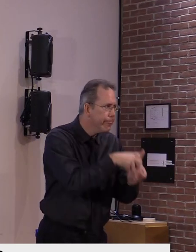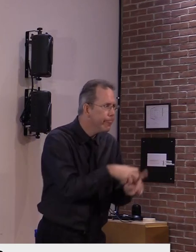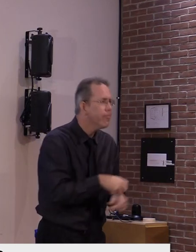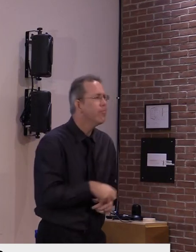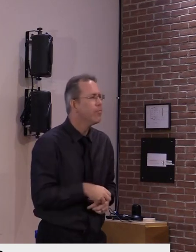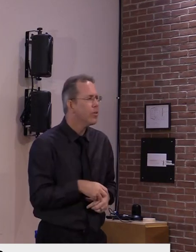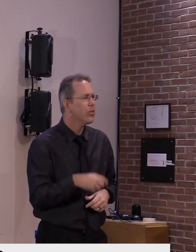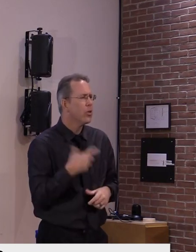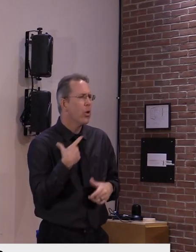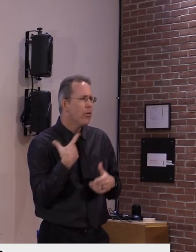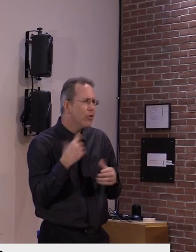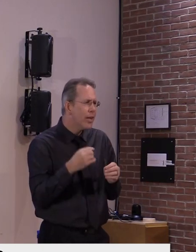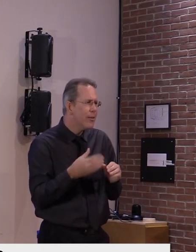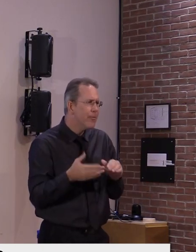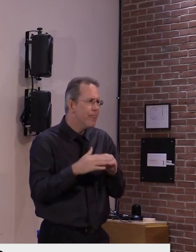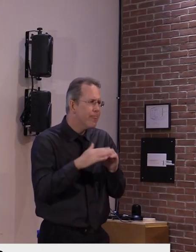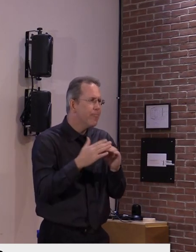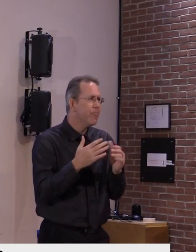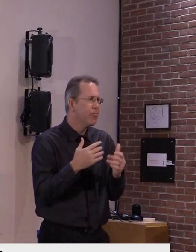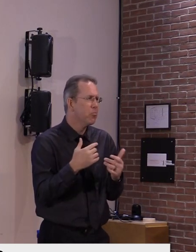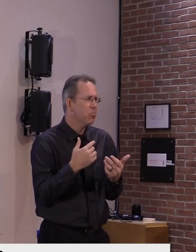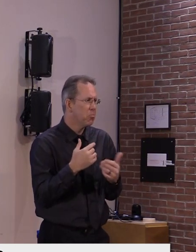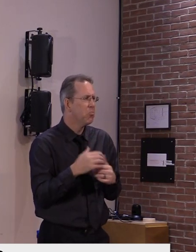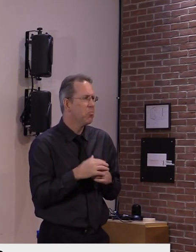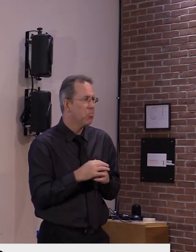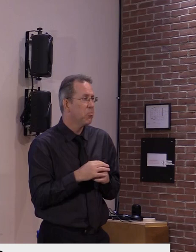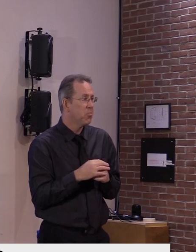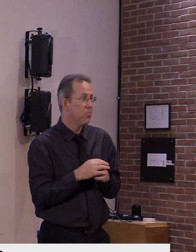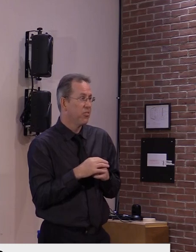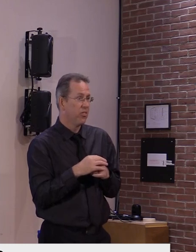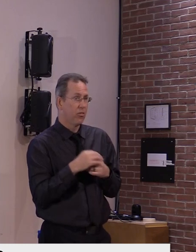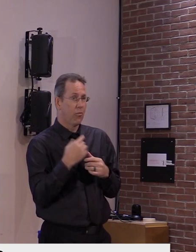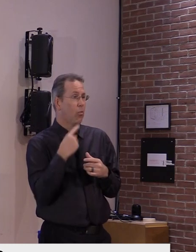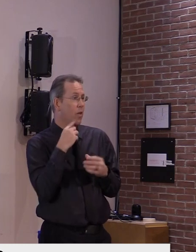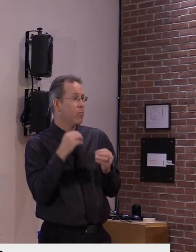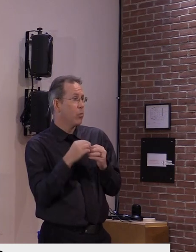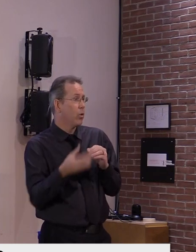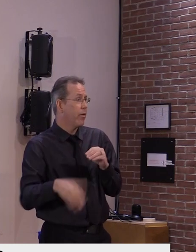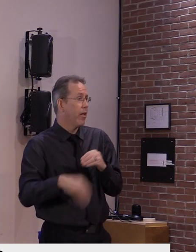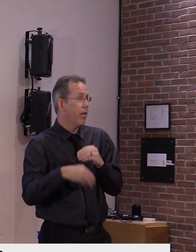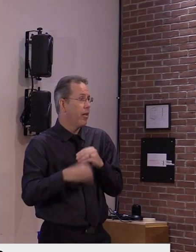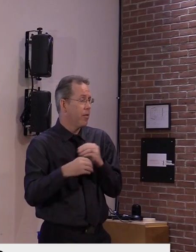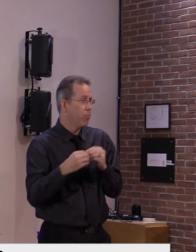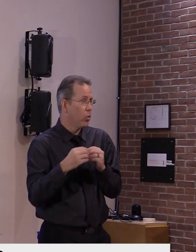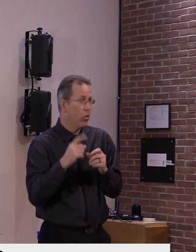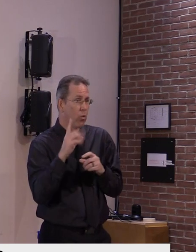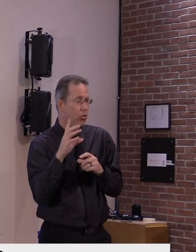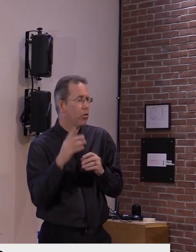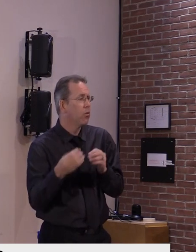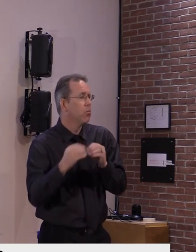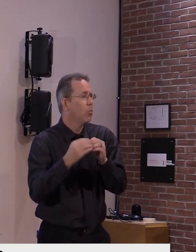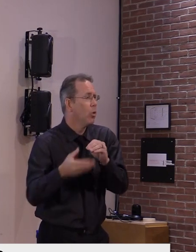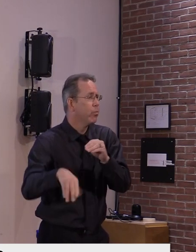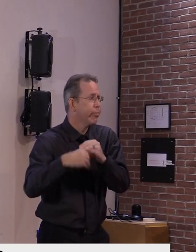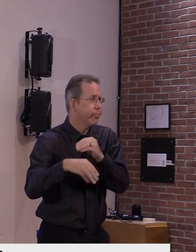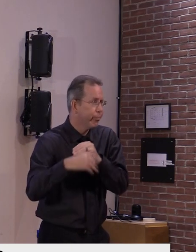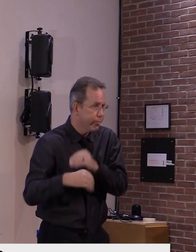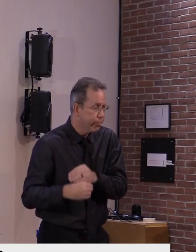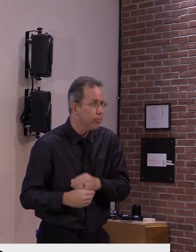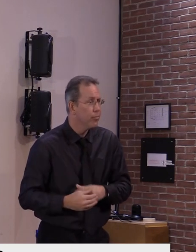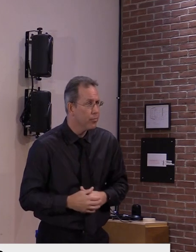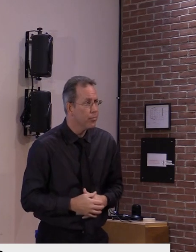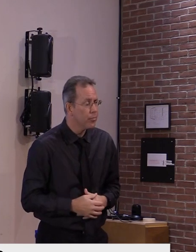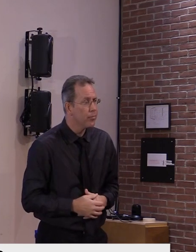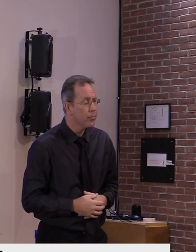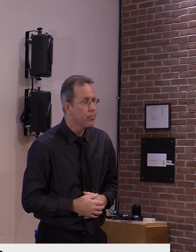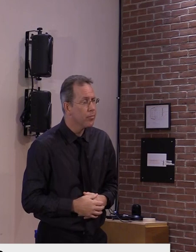FTEs by December 7th. That's next week, by the way. So It's pretty, well,